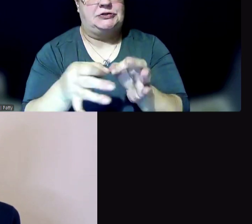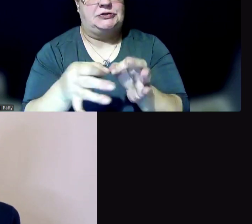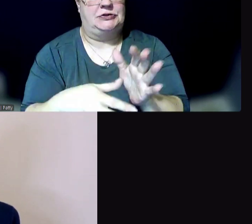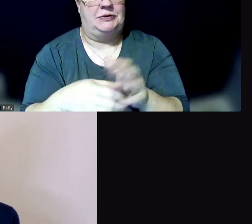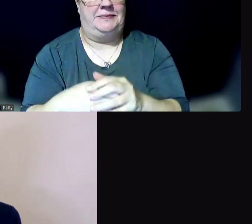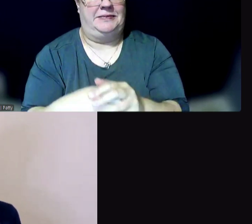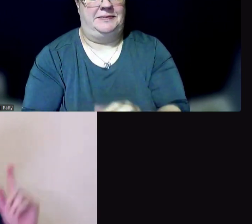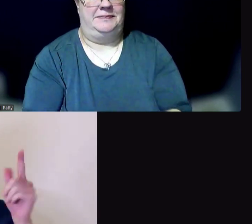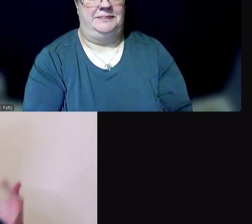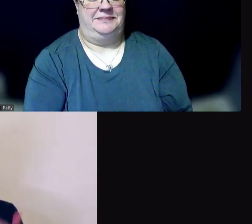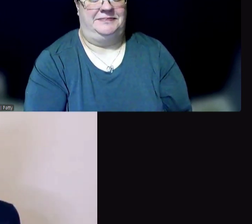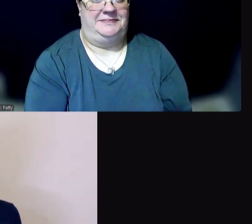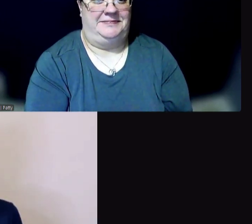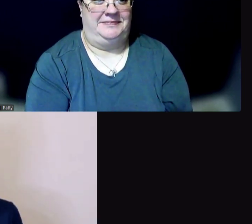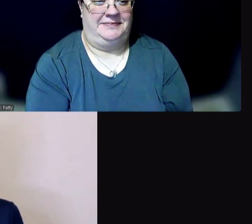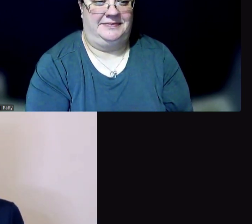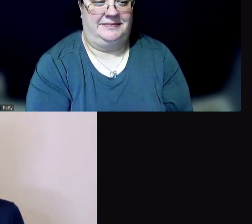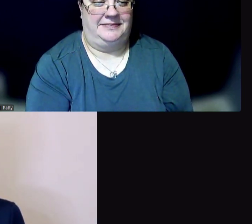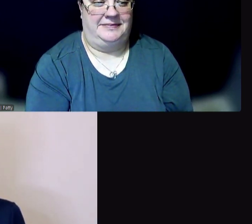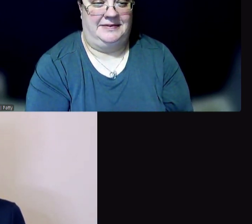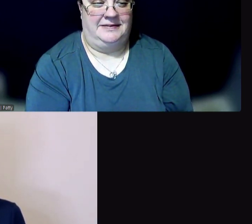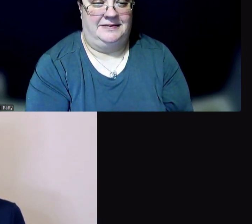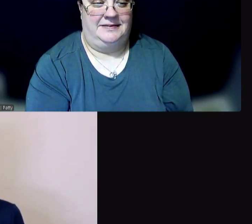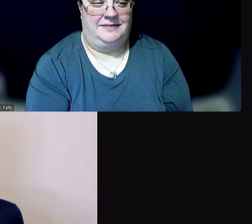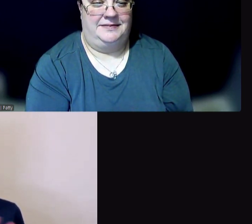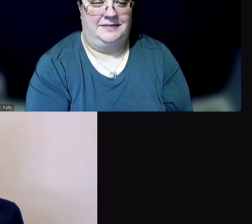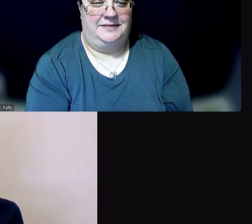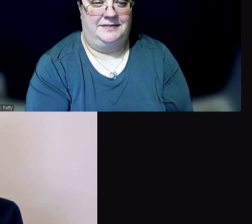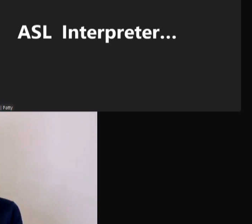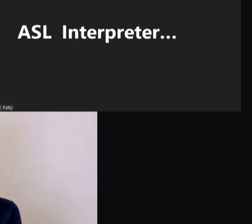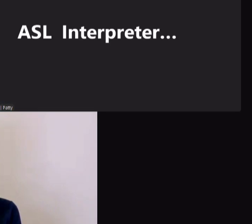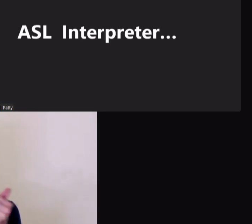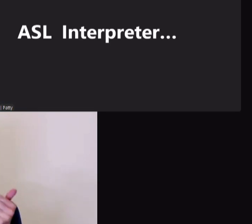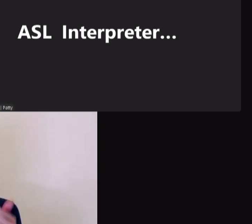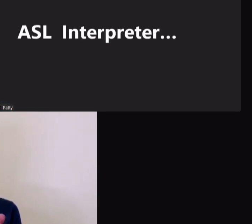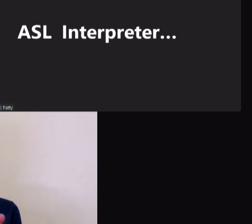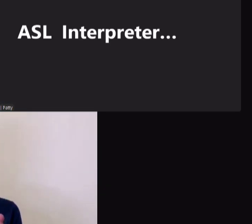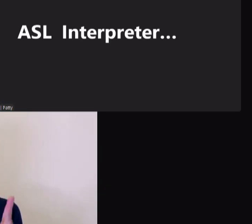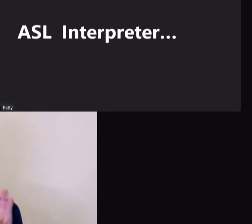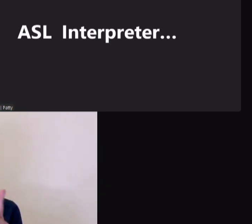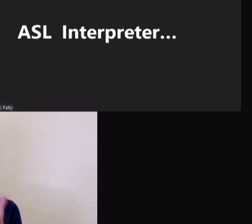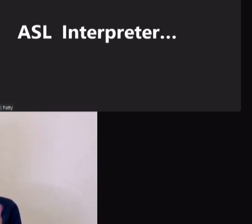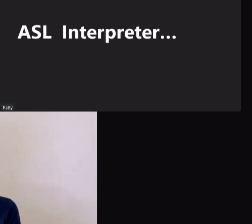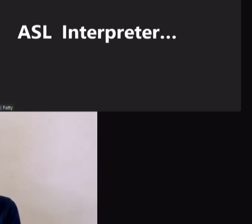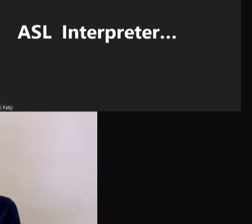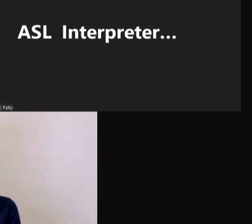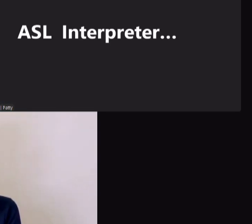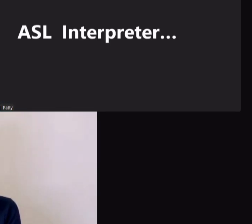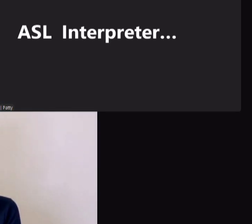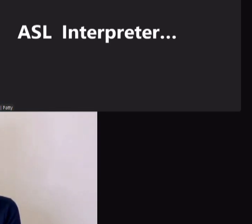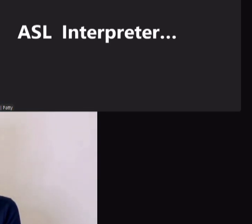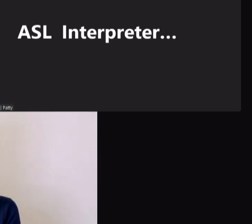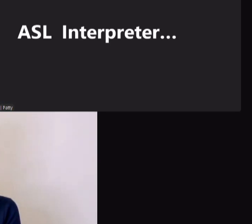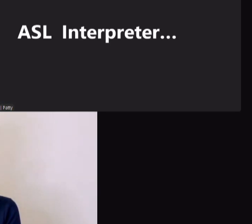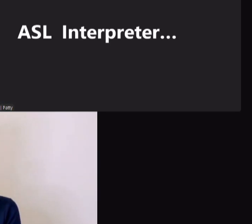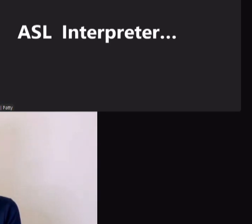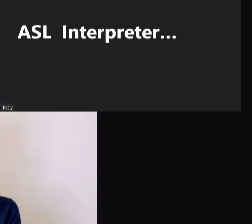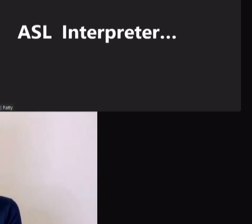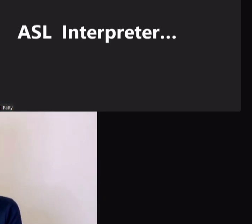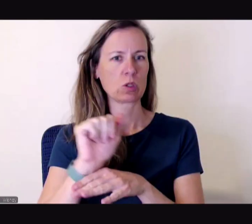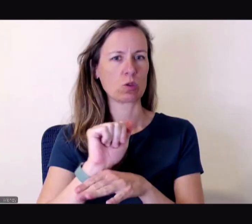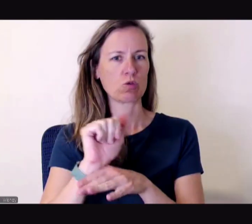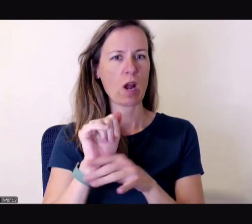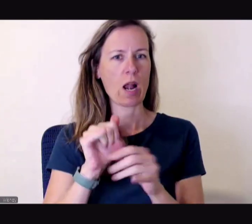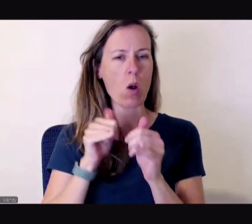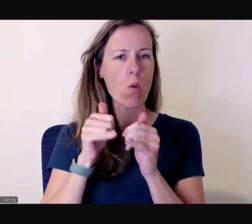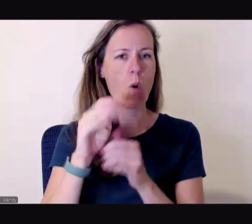early audit. The Legit Training Award. Mayor and Council, at the next work session meeting, Matt Peter, the legit president,